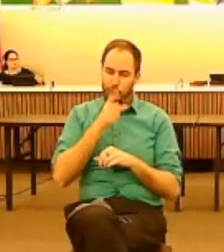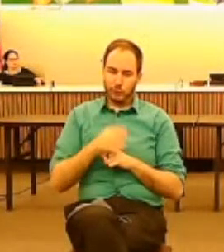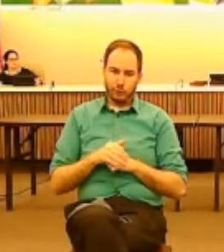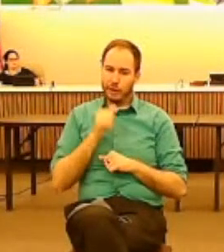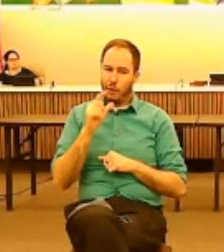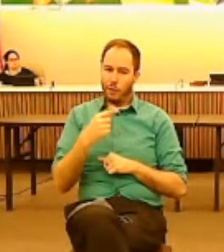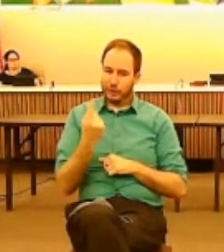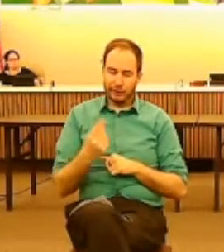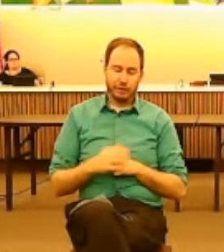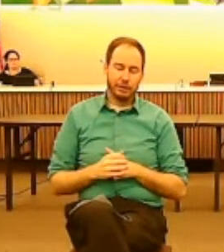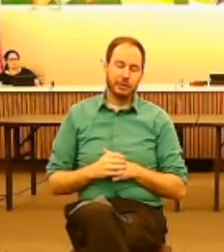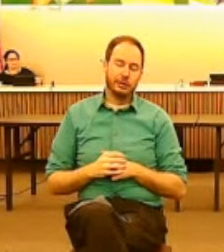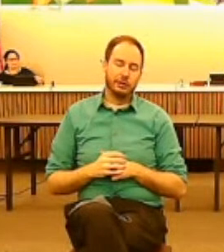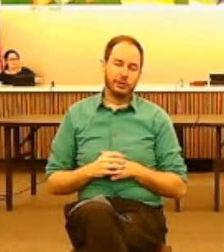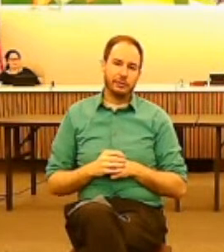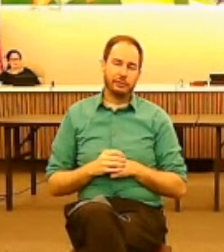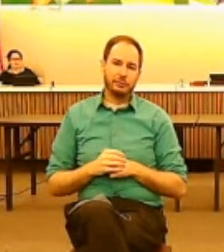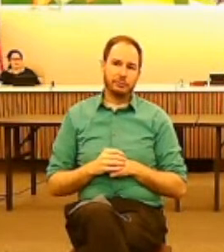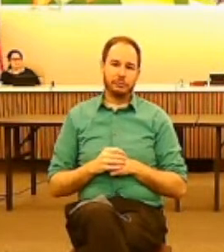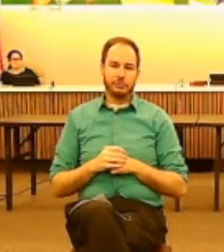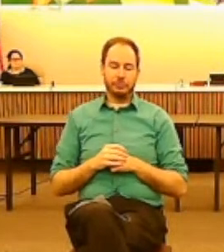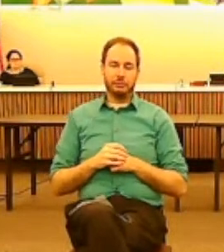always tied to